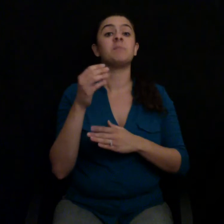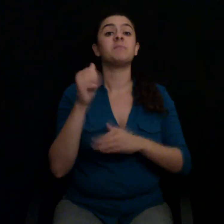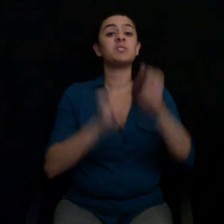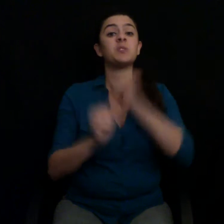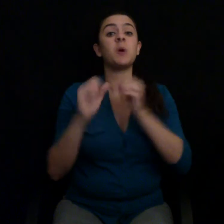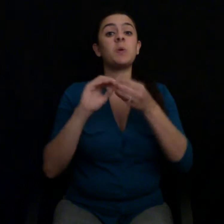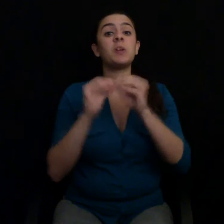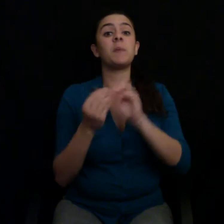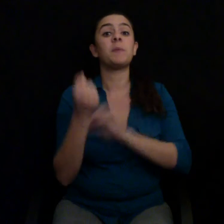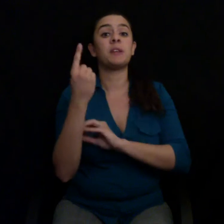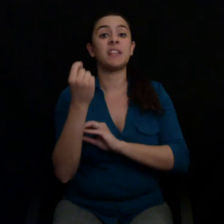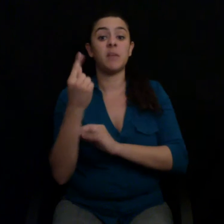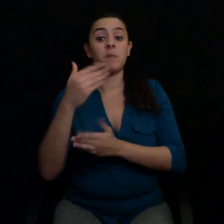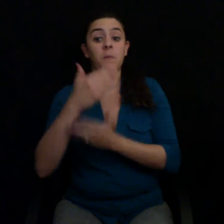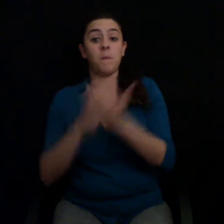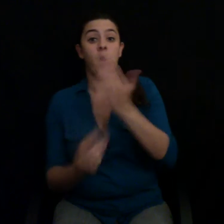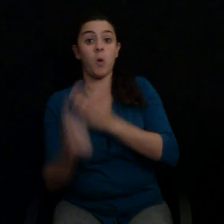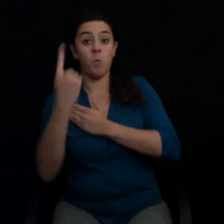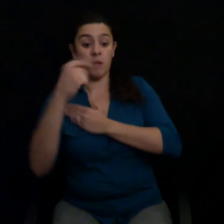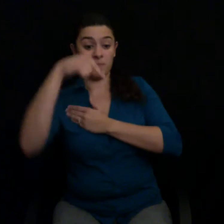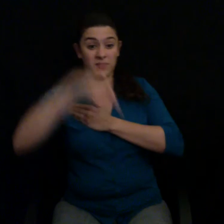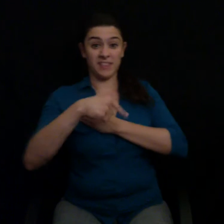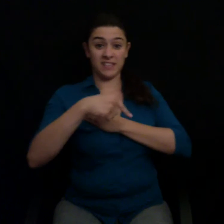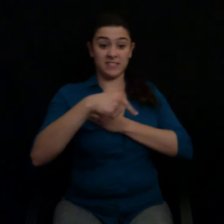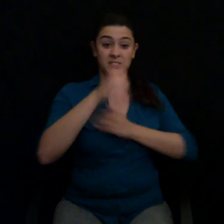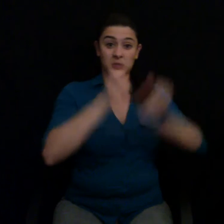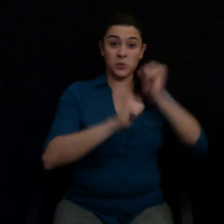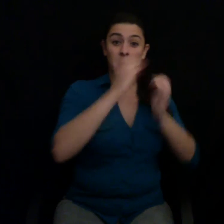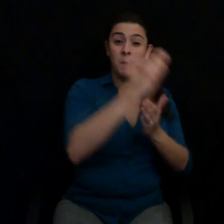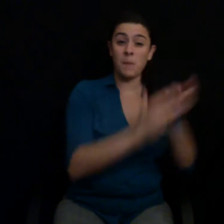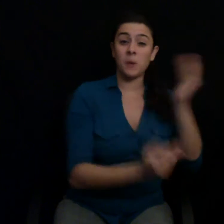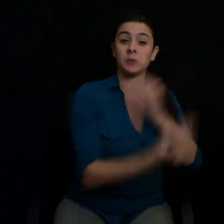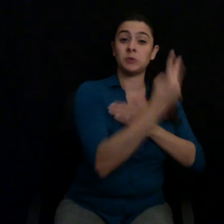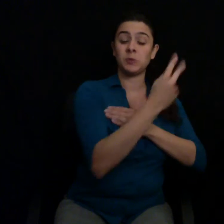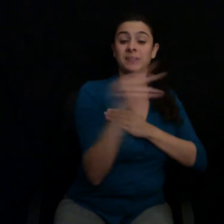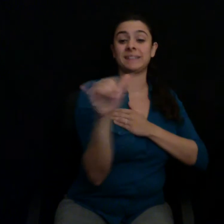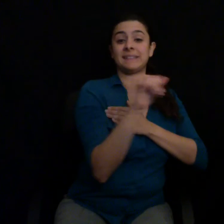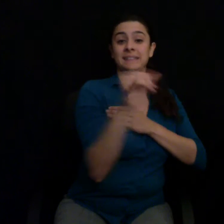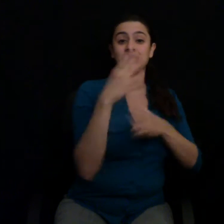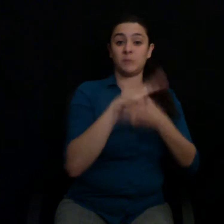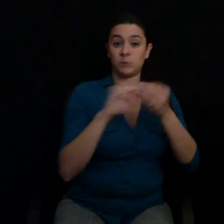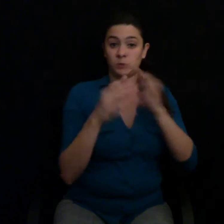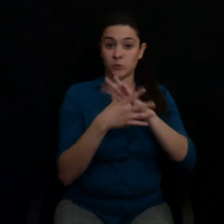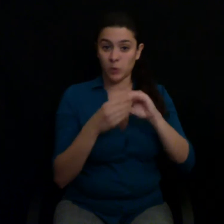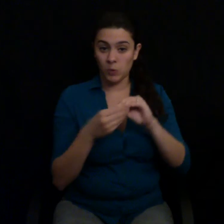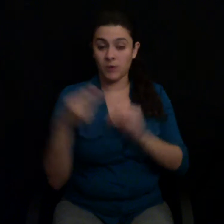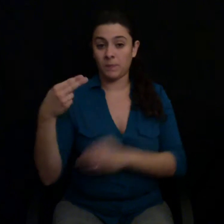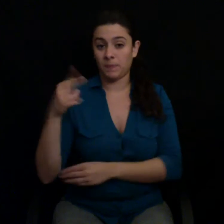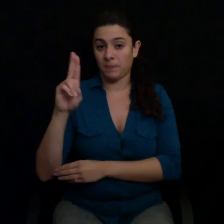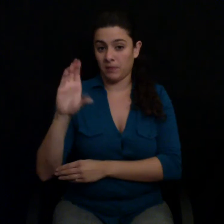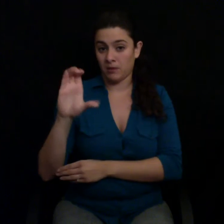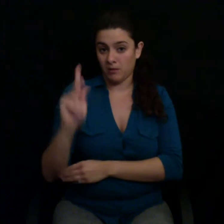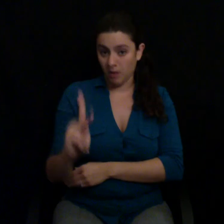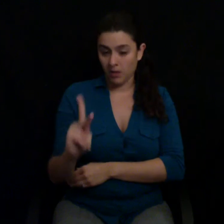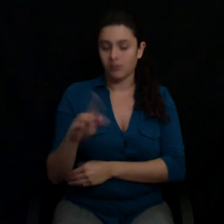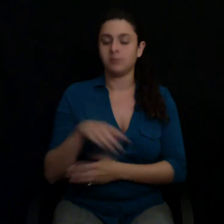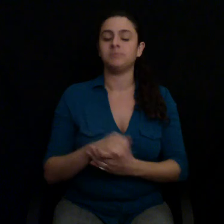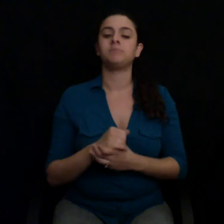please stop this podcast. I'll be here when you get back. Go back and listen to that episode. You will not regret it. Okay, if you're still with